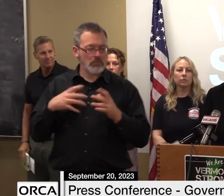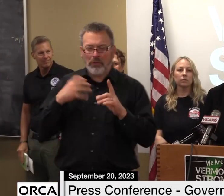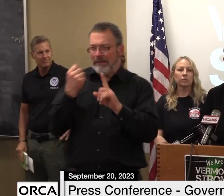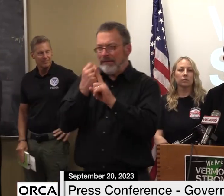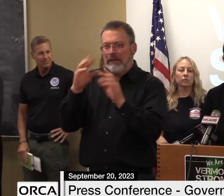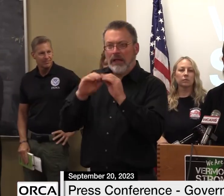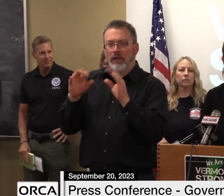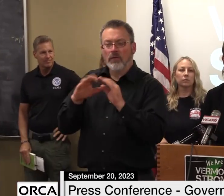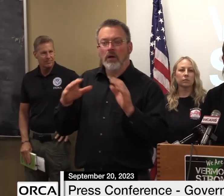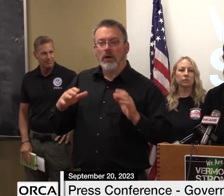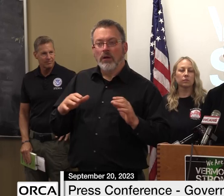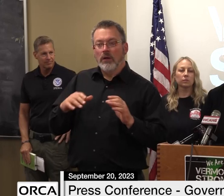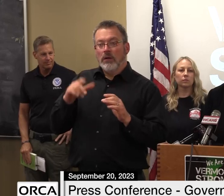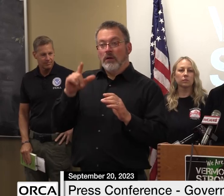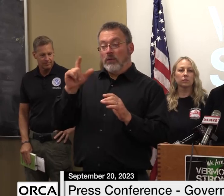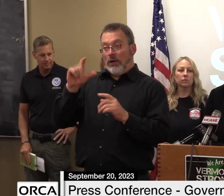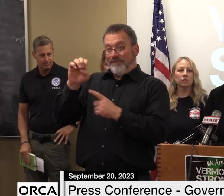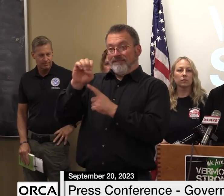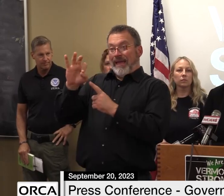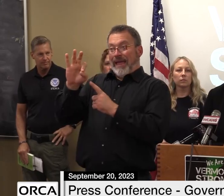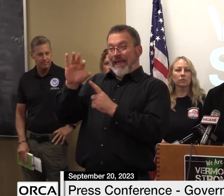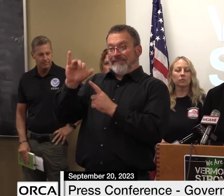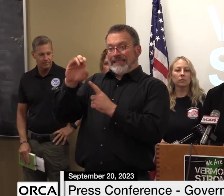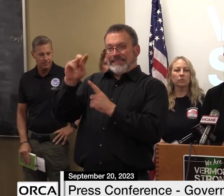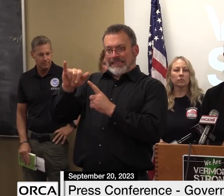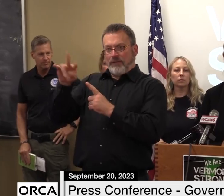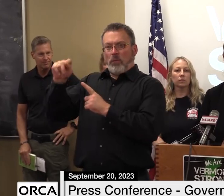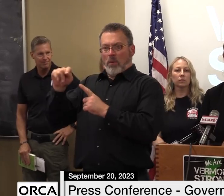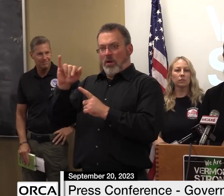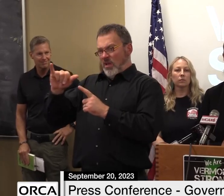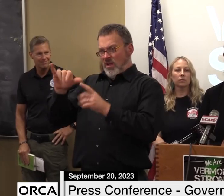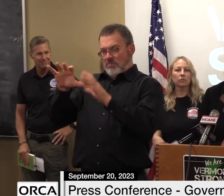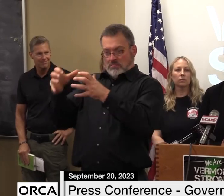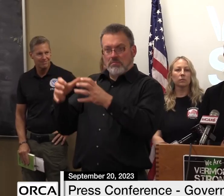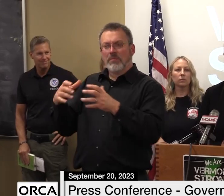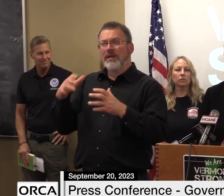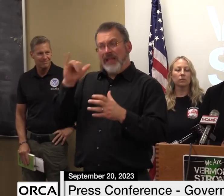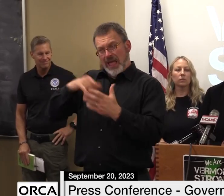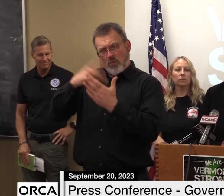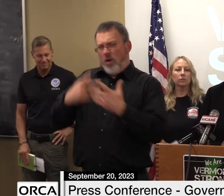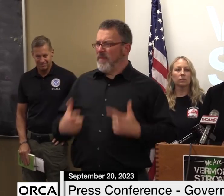like Efficiency Vermont does have that program online. I didn't want to